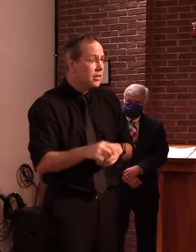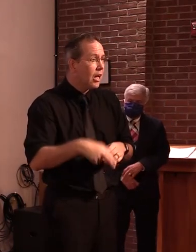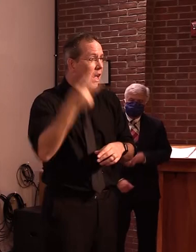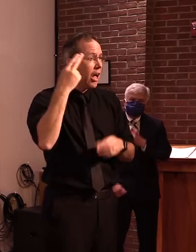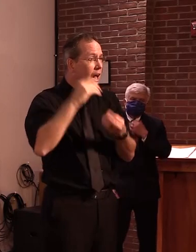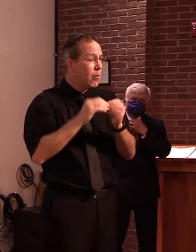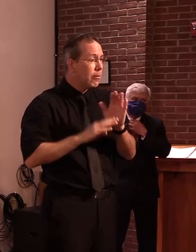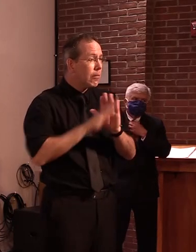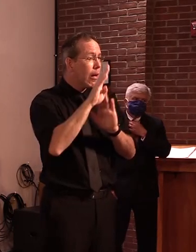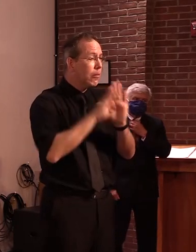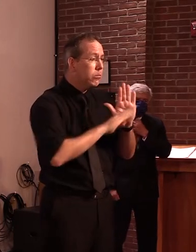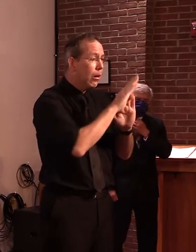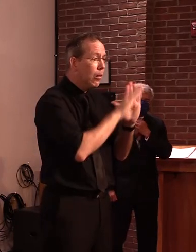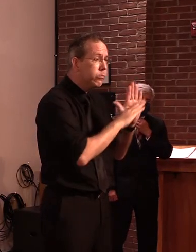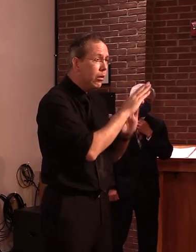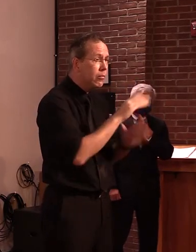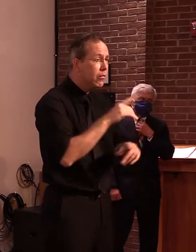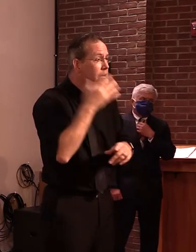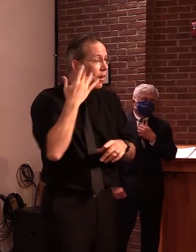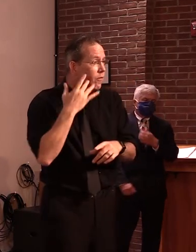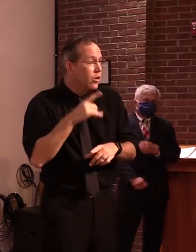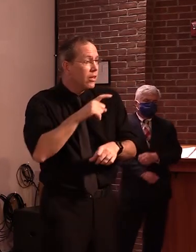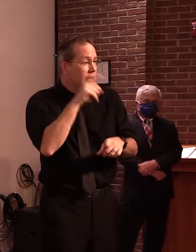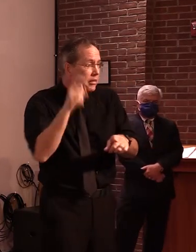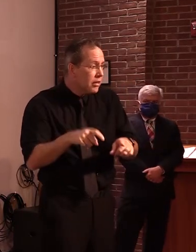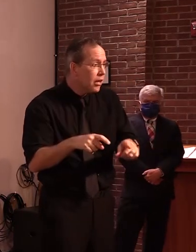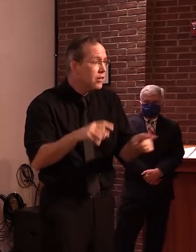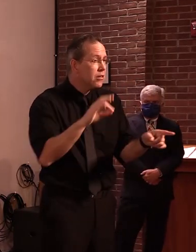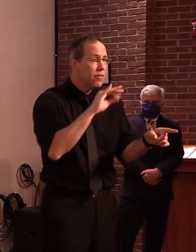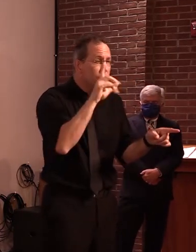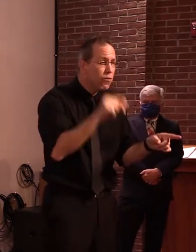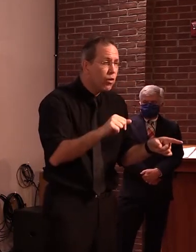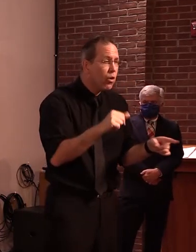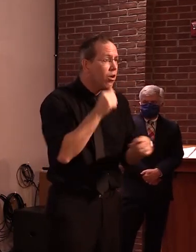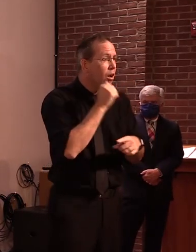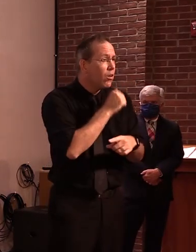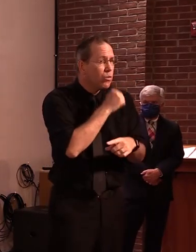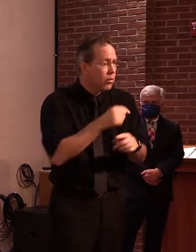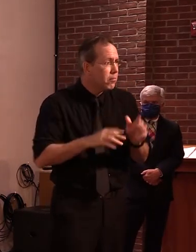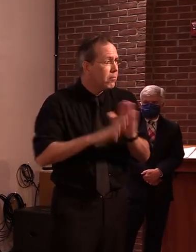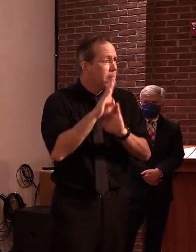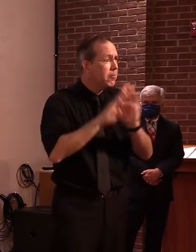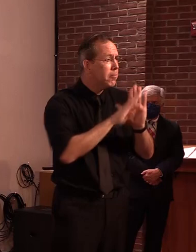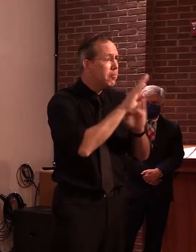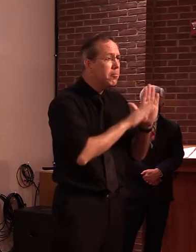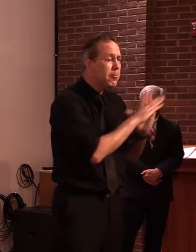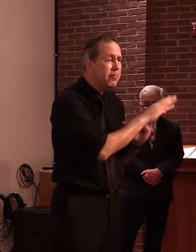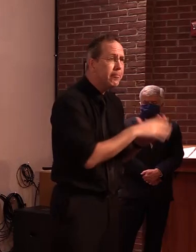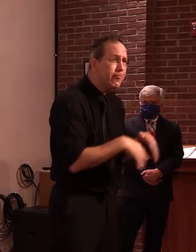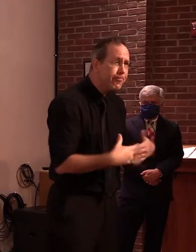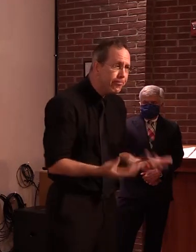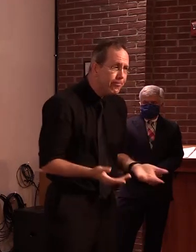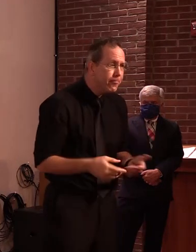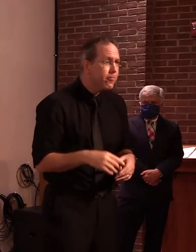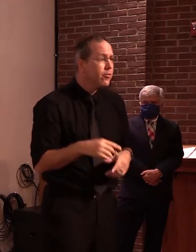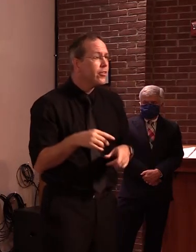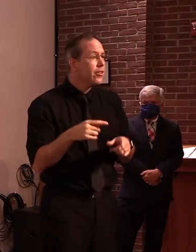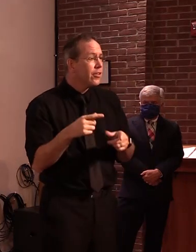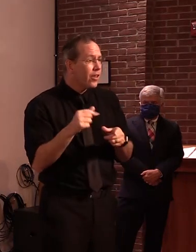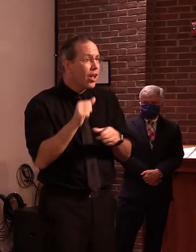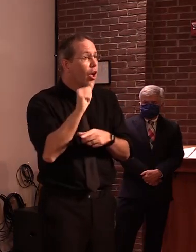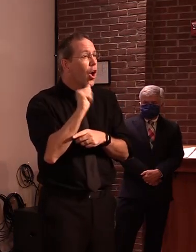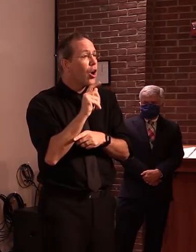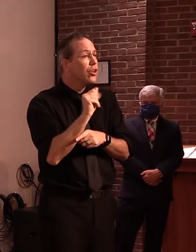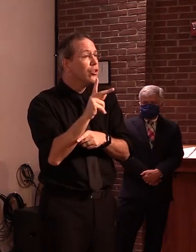California and Texas and Florida, and what some in Arkansas and Alabama and so forth